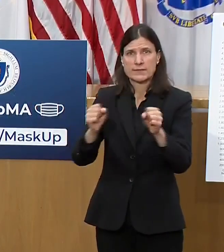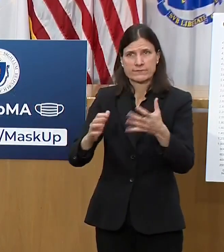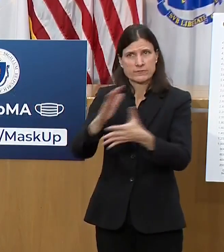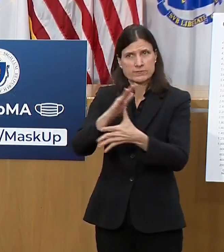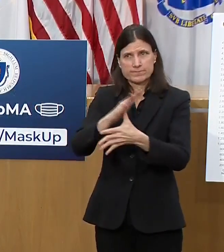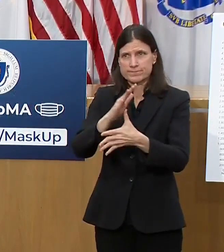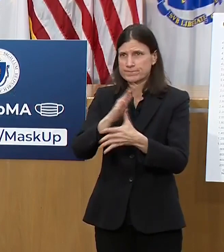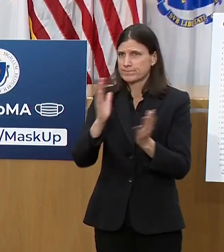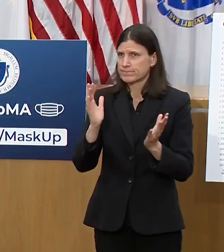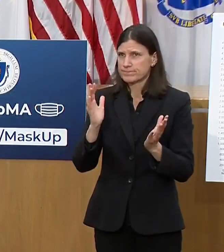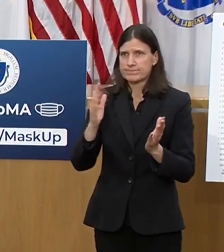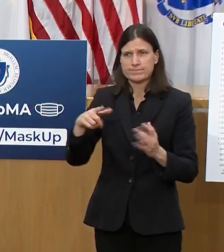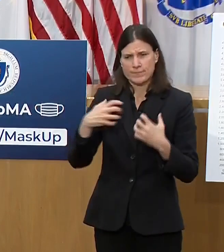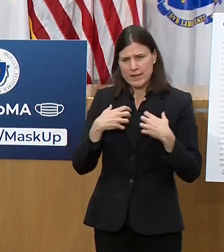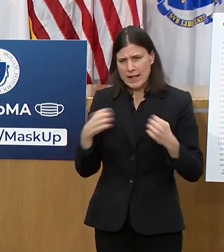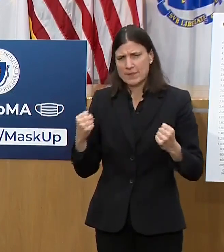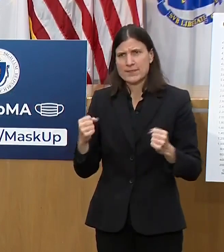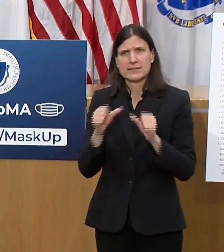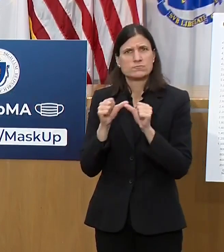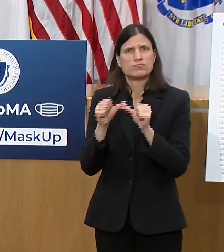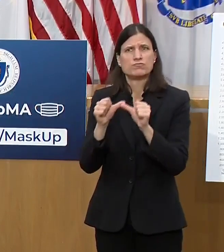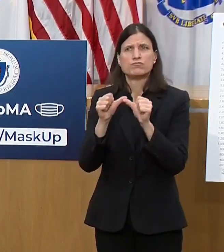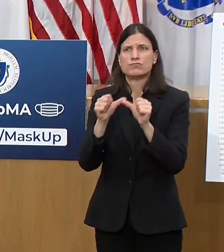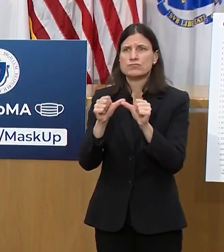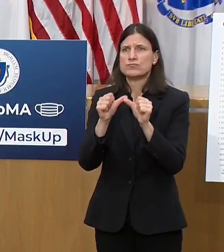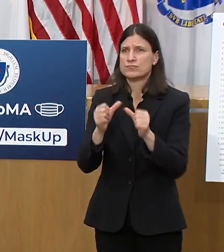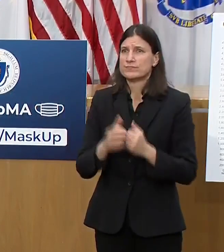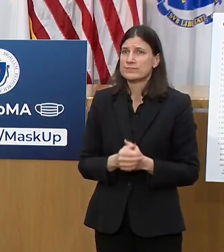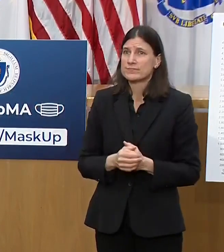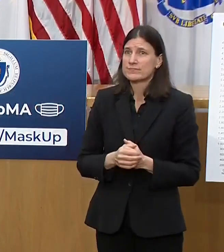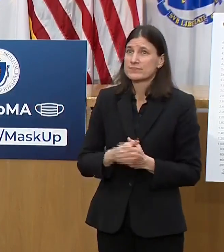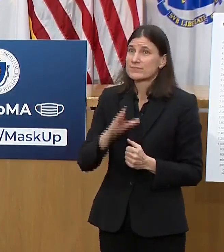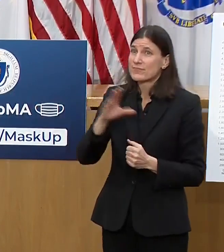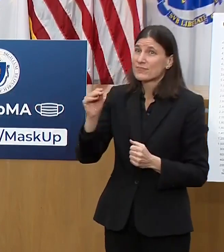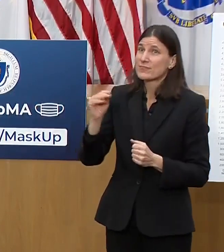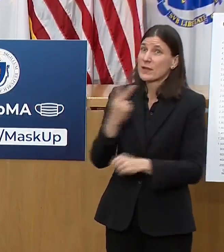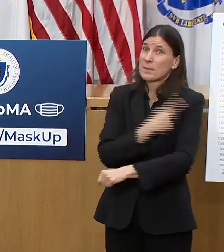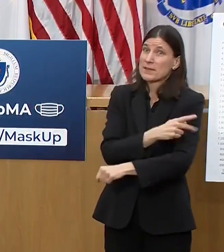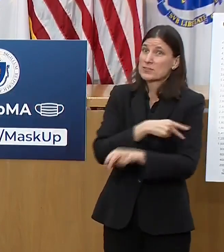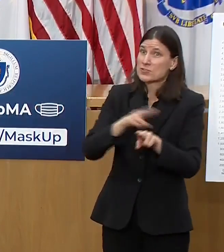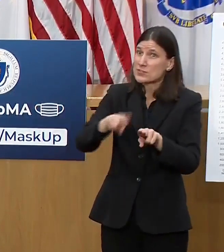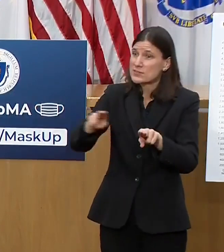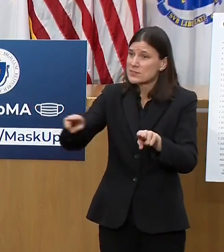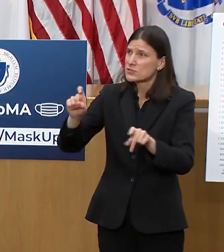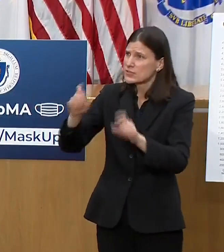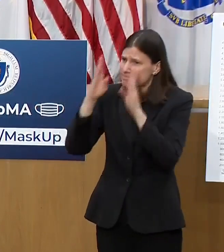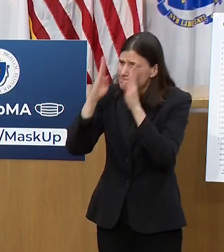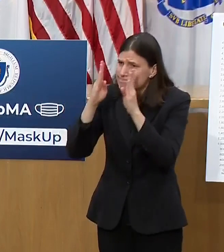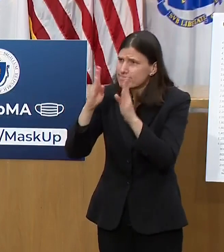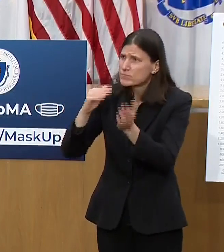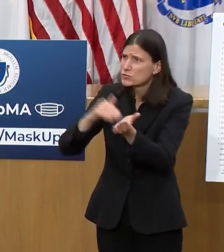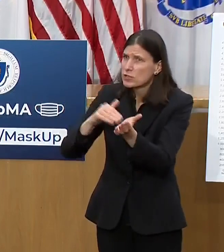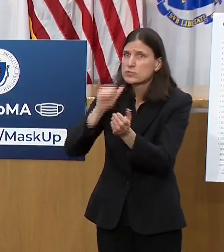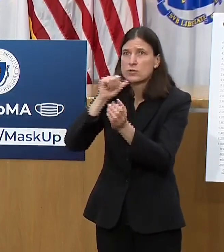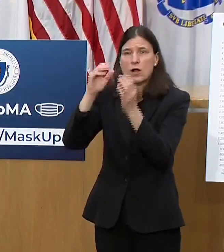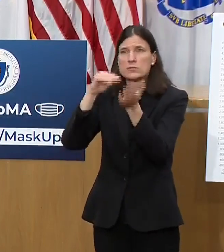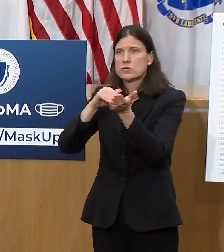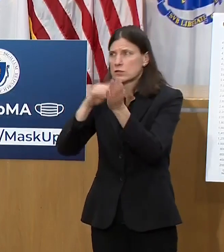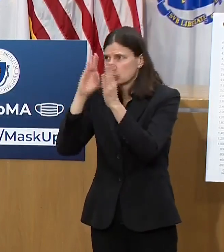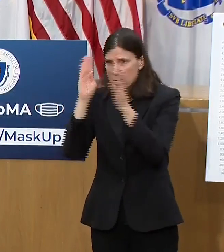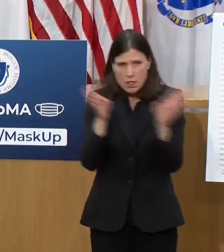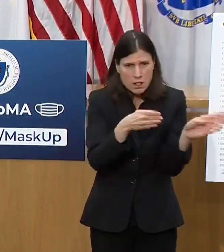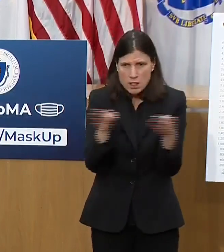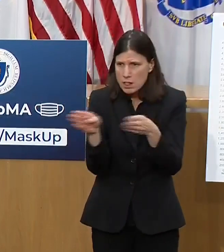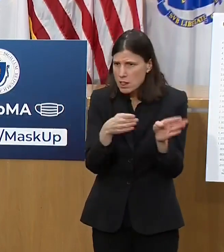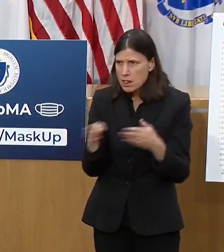to provide the care that all of our patients deserve. Melissa, could I ask you what are you seeing that other people aren't? That, what are you